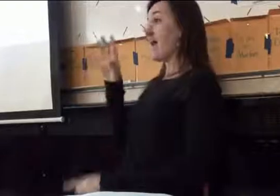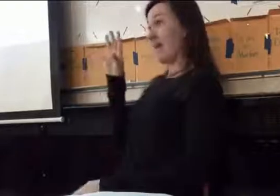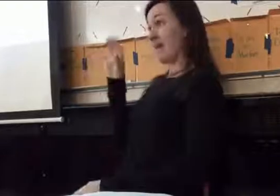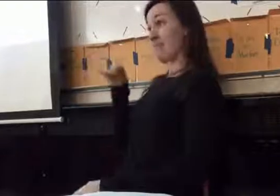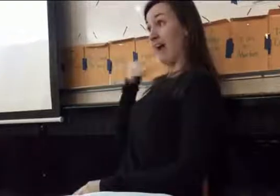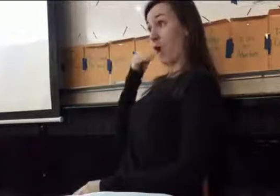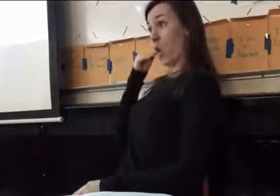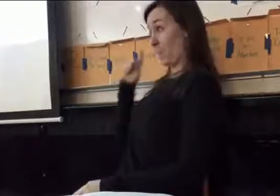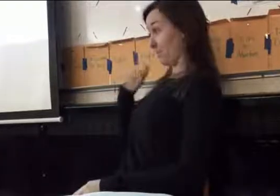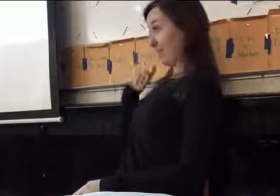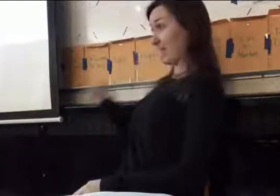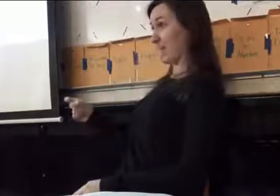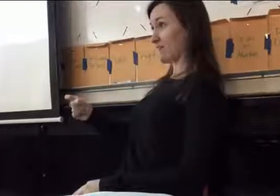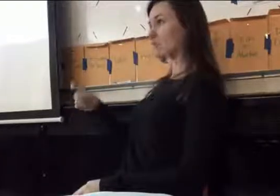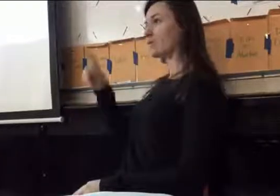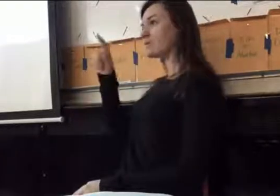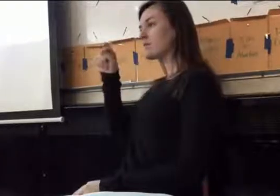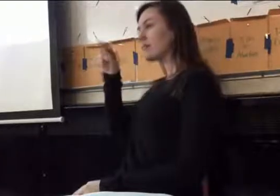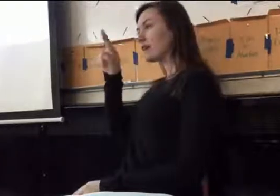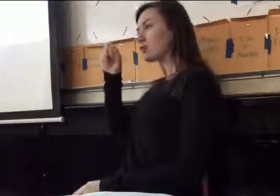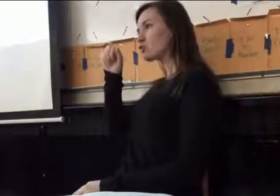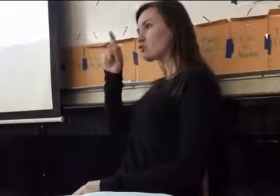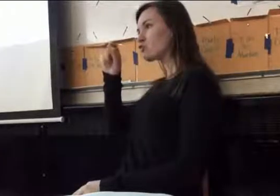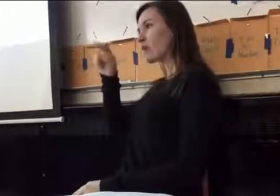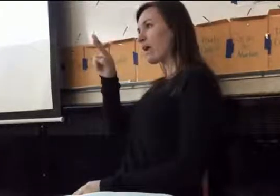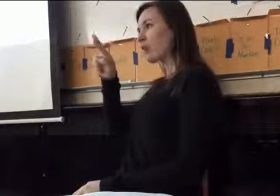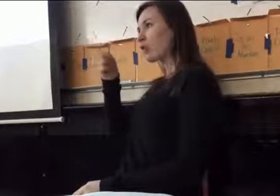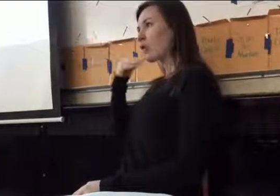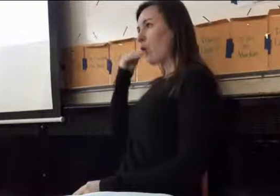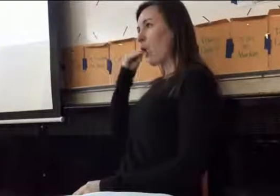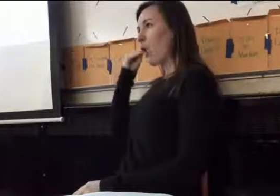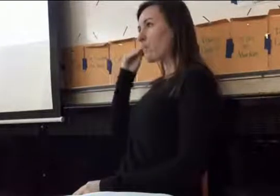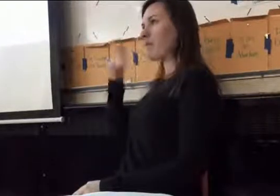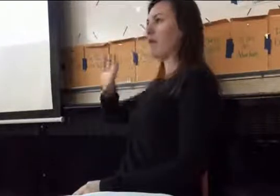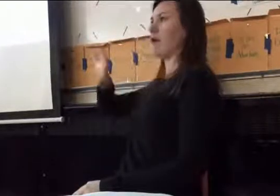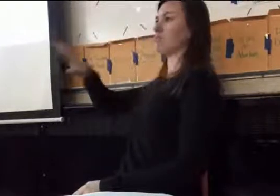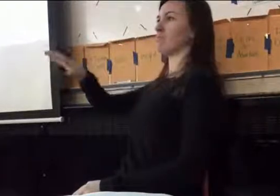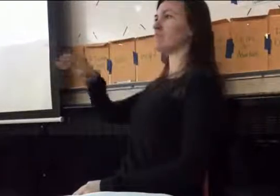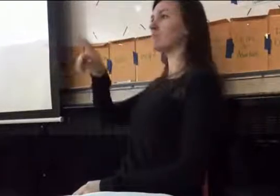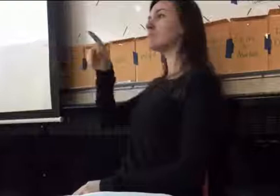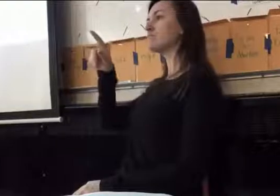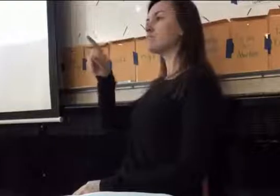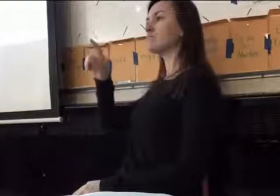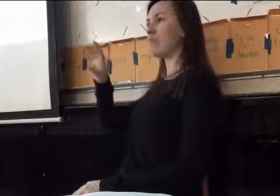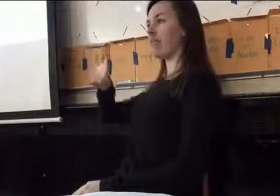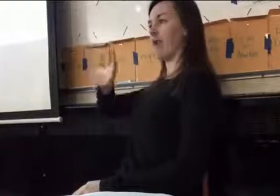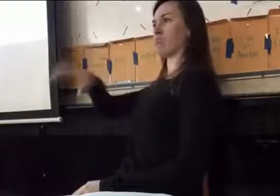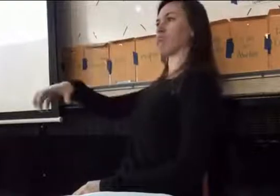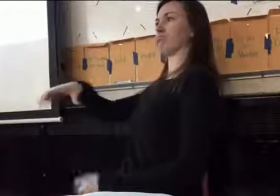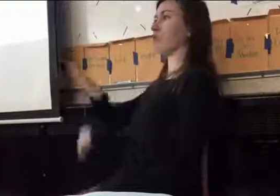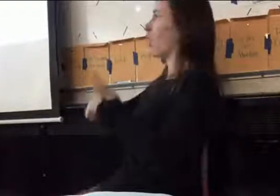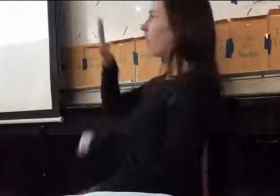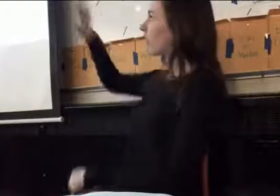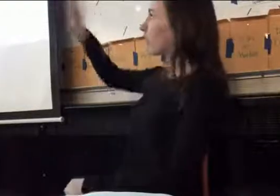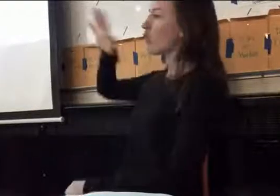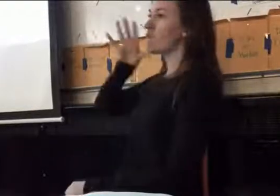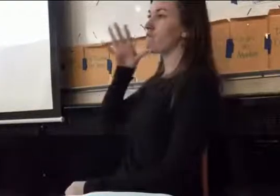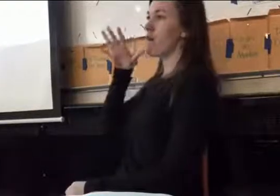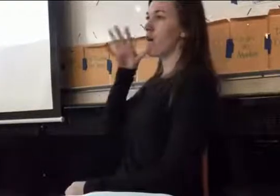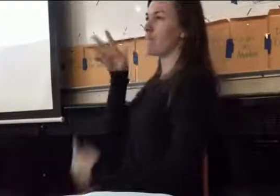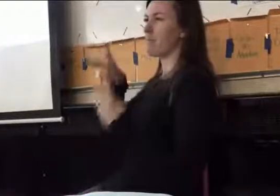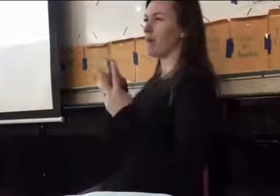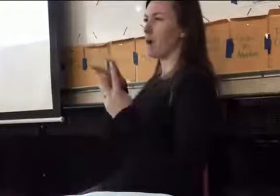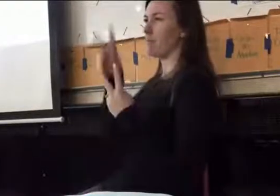that they gave him was a trailer house that they put on these two's family's farm. And because it's